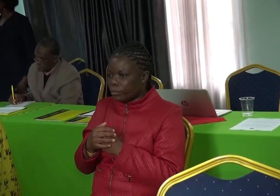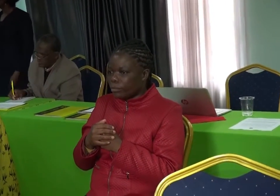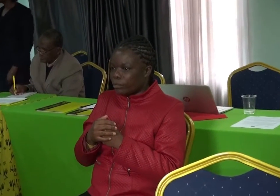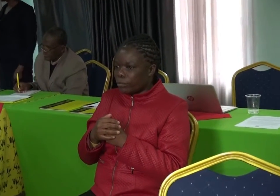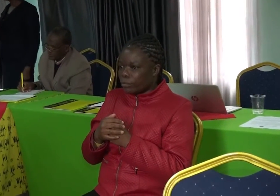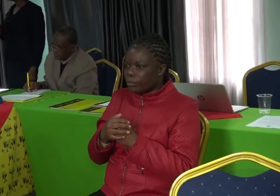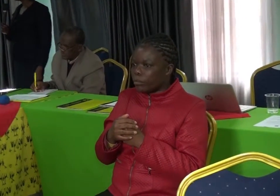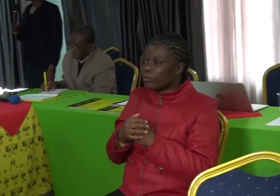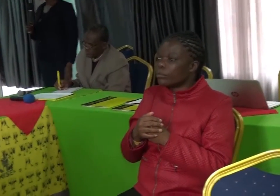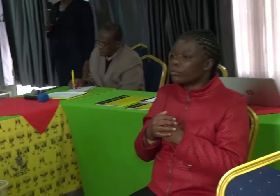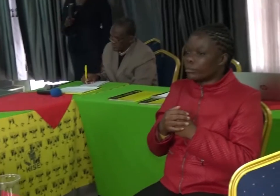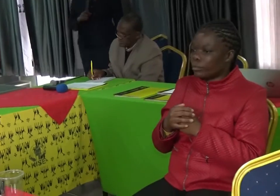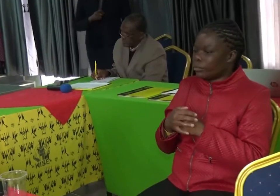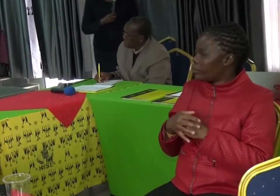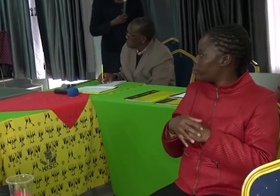The rationale,